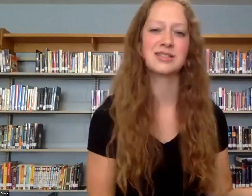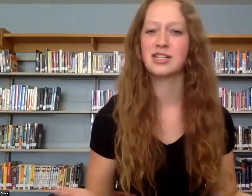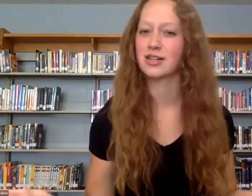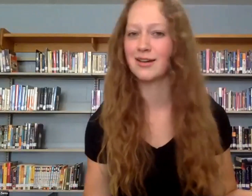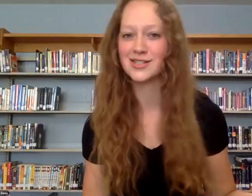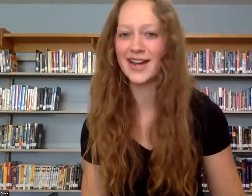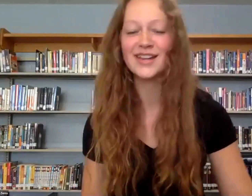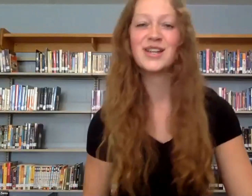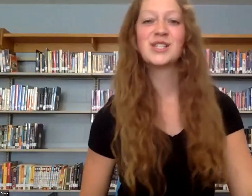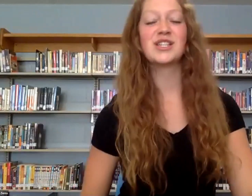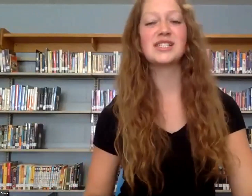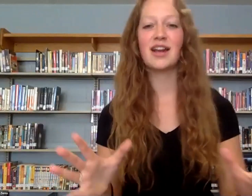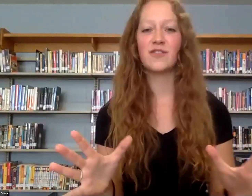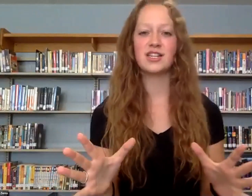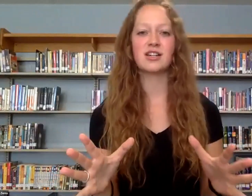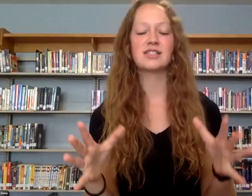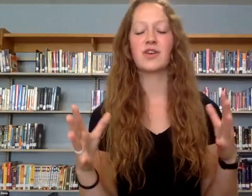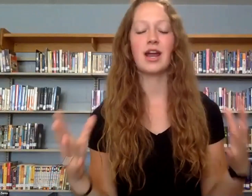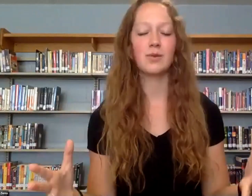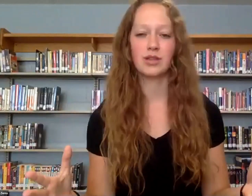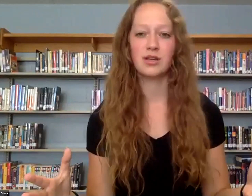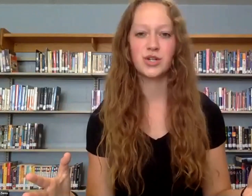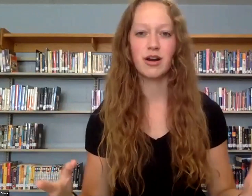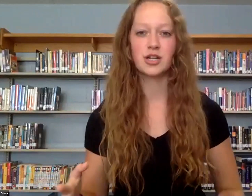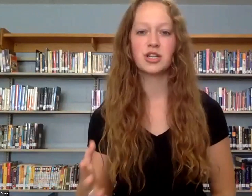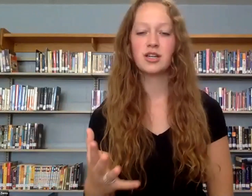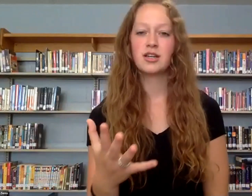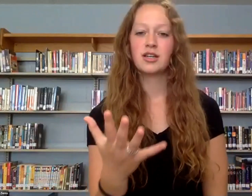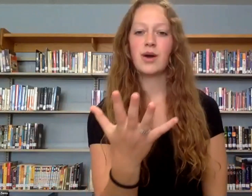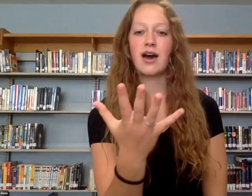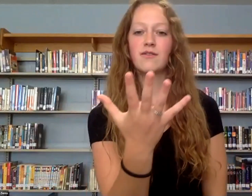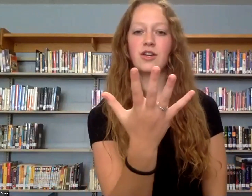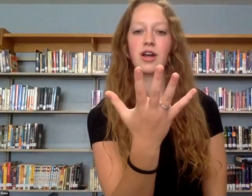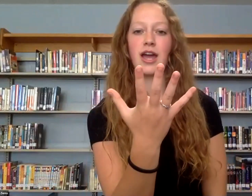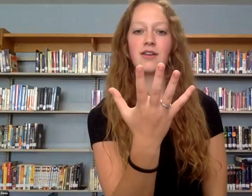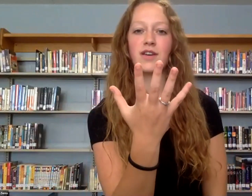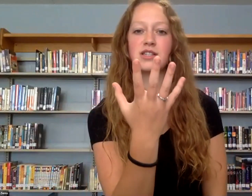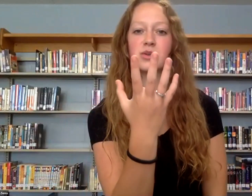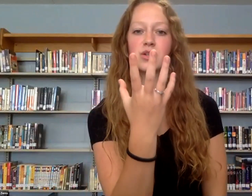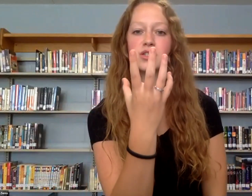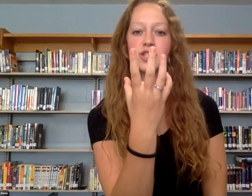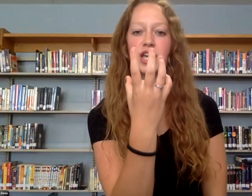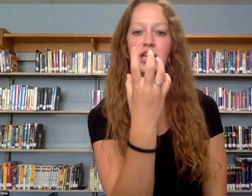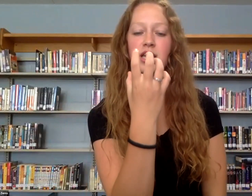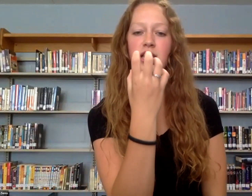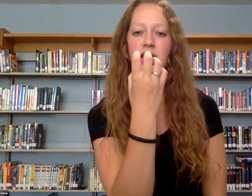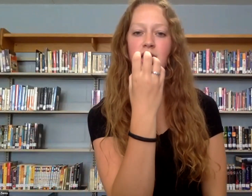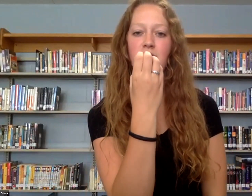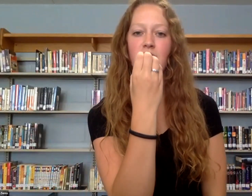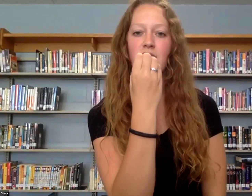to your kids, right? So this sign for deer is for anyone that you cherish. You have your hand facing towards your chin, and